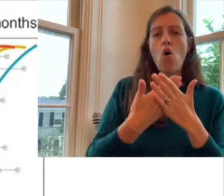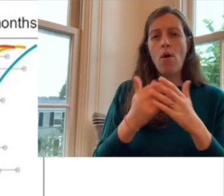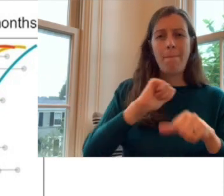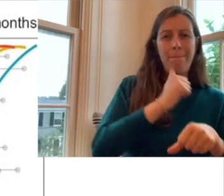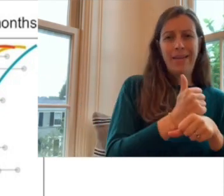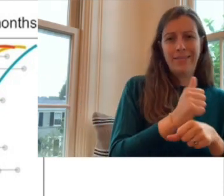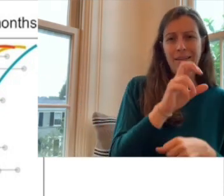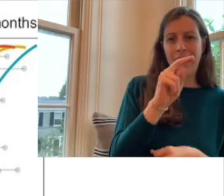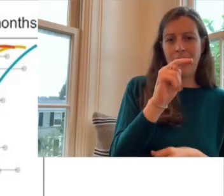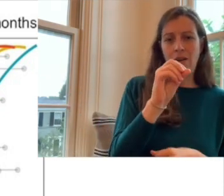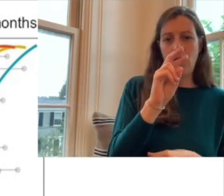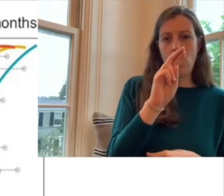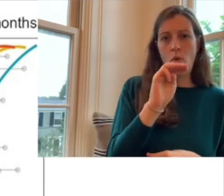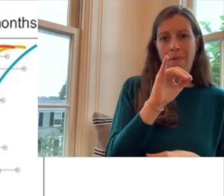curves.